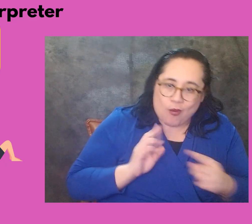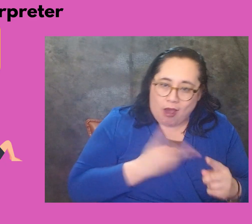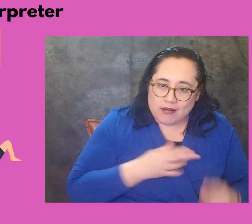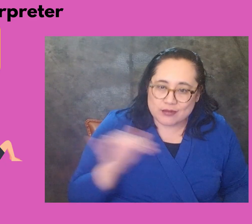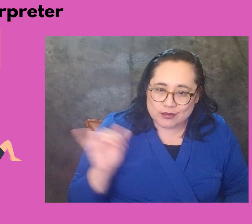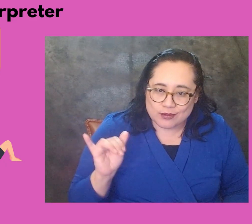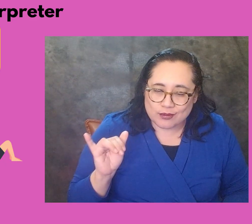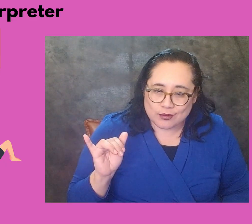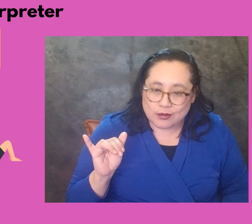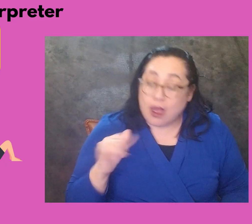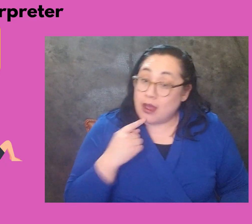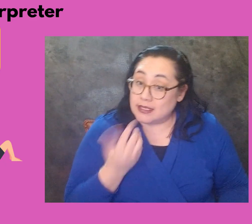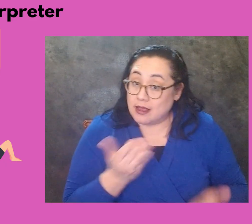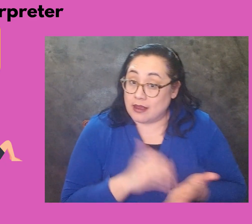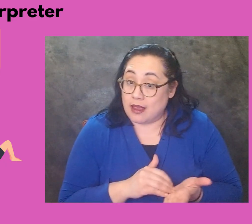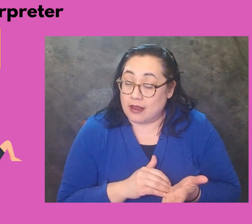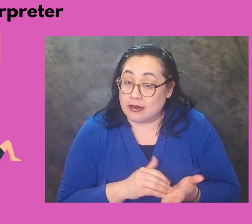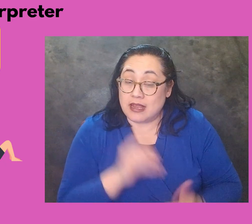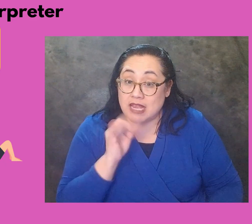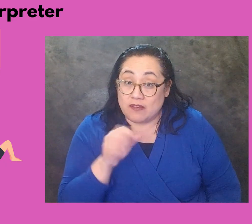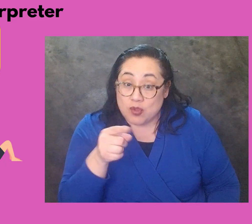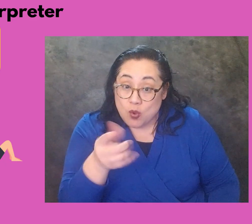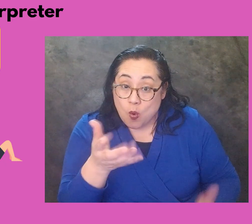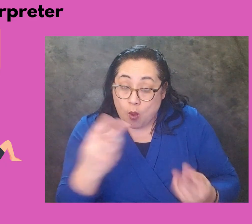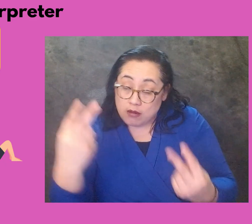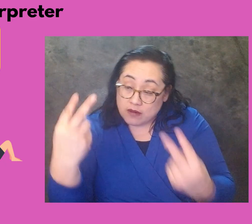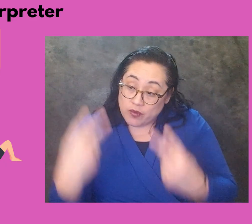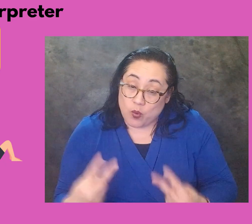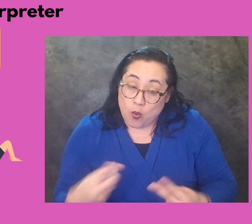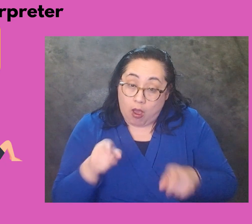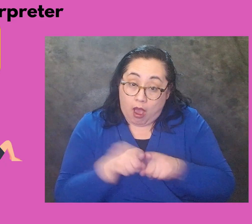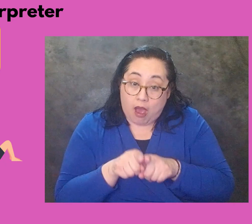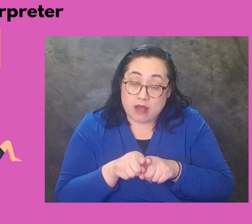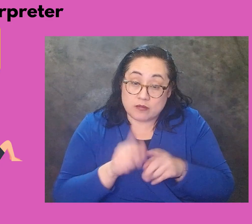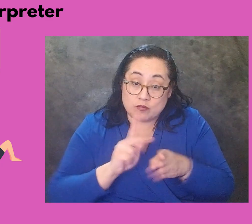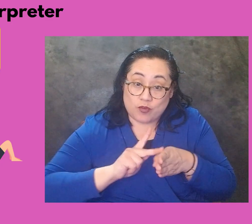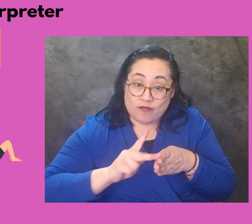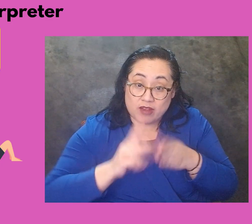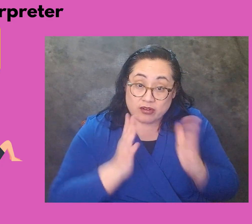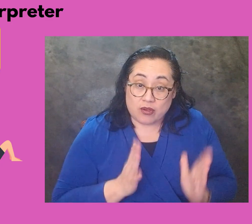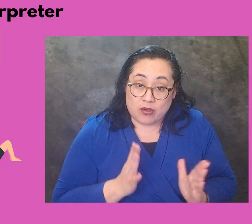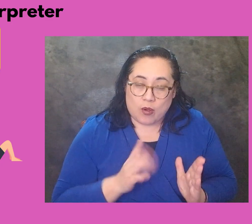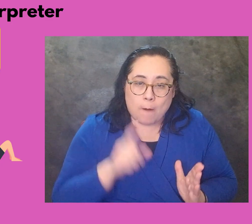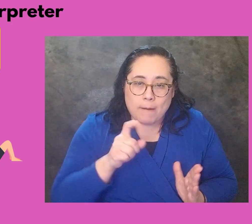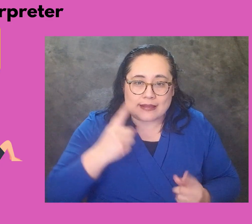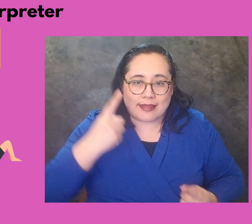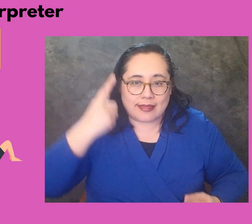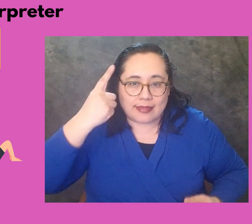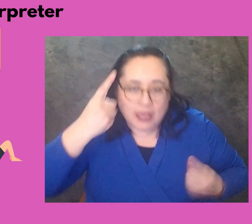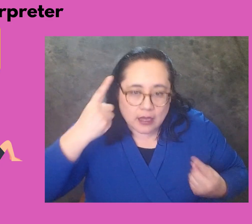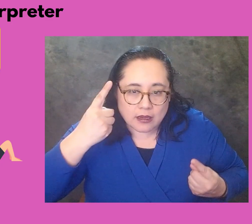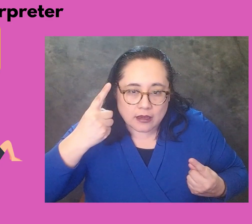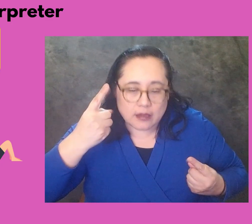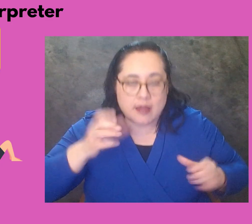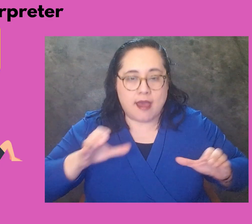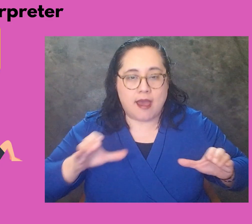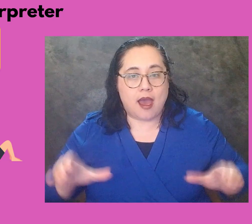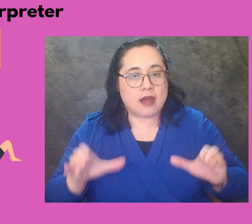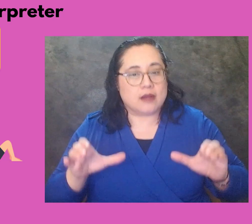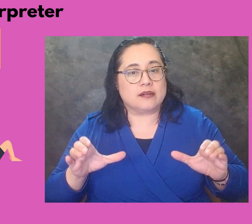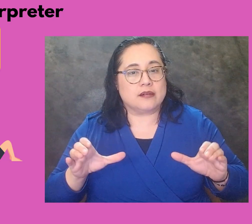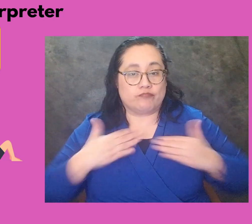us. So I'll say it again, if you want to be viewed as a professional, you must think,